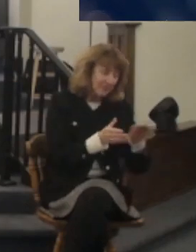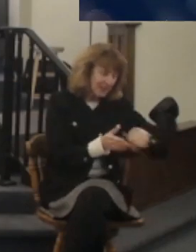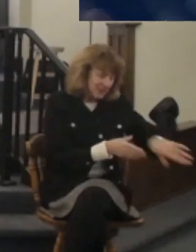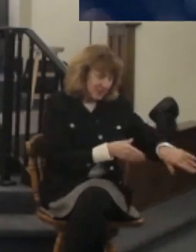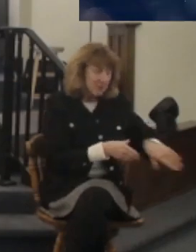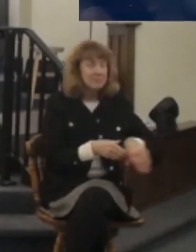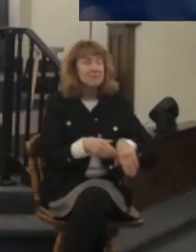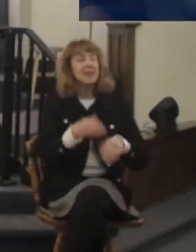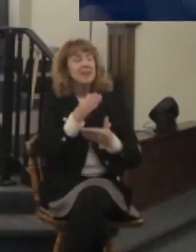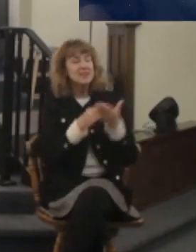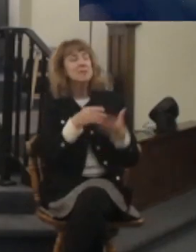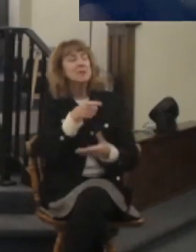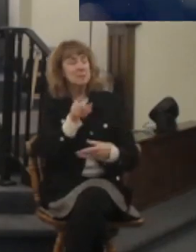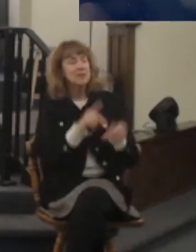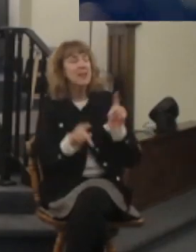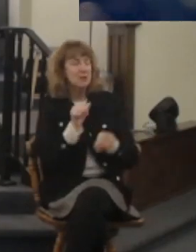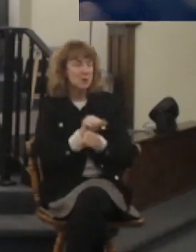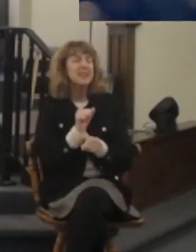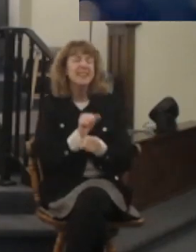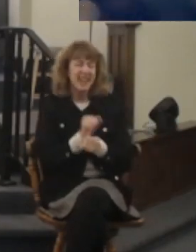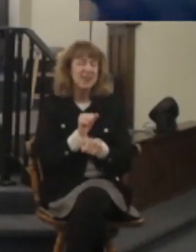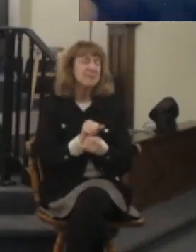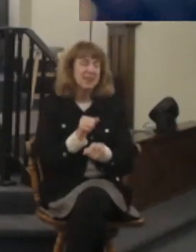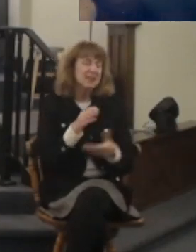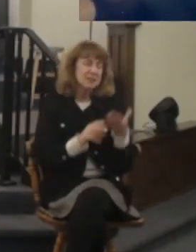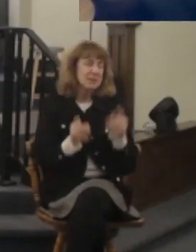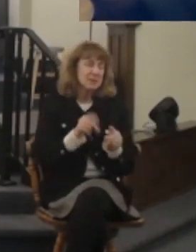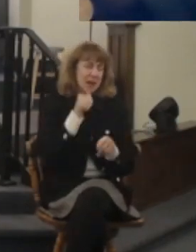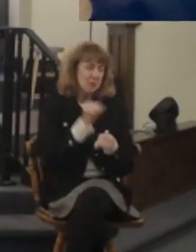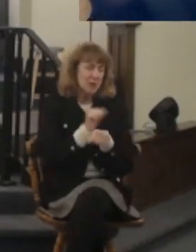are not working tomorrow.